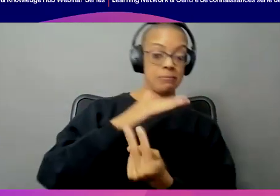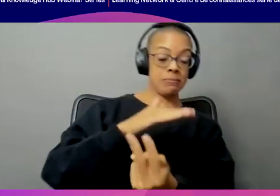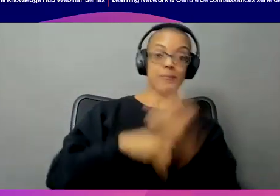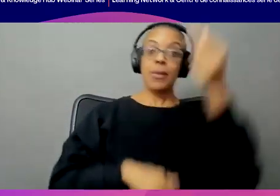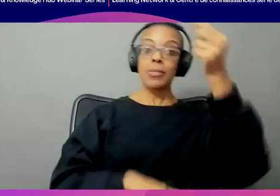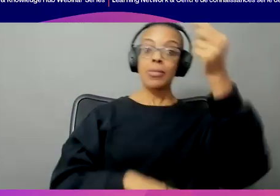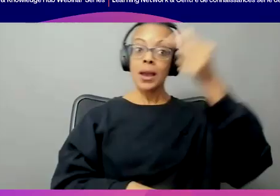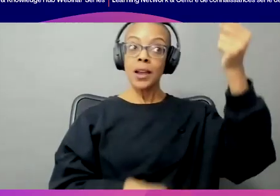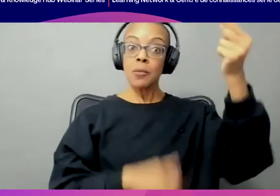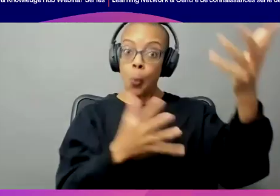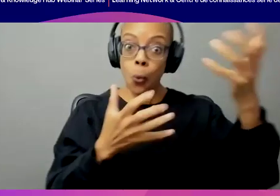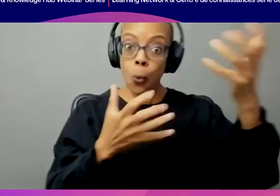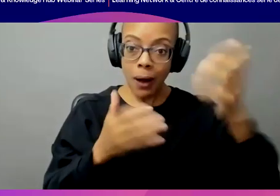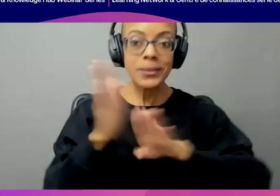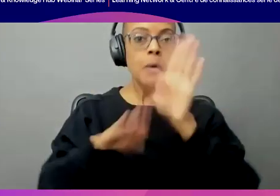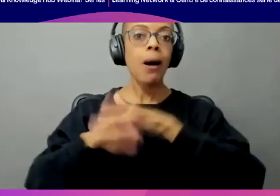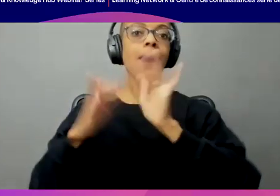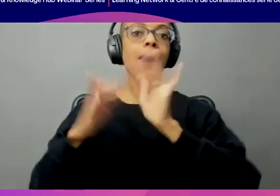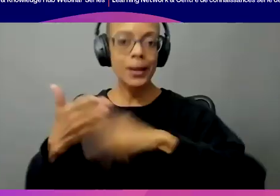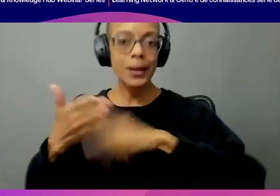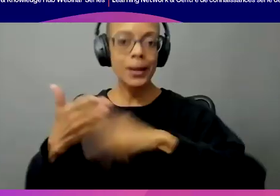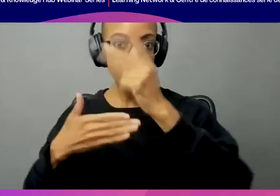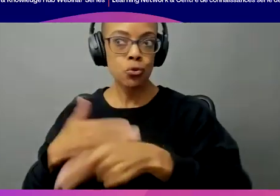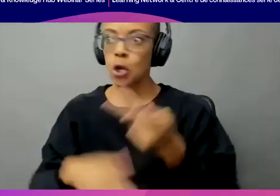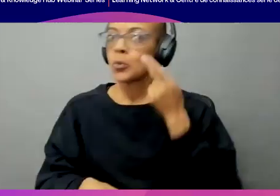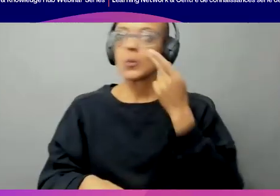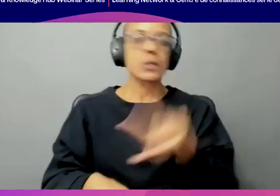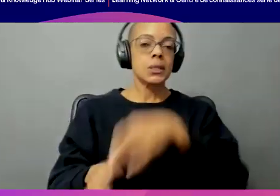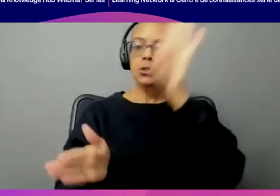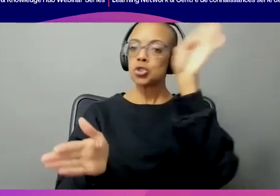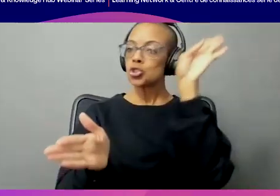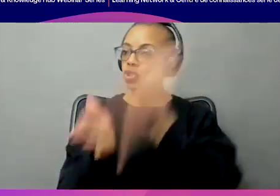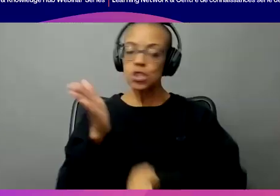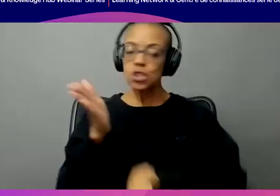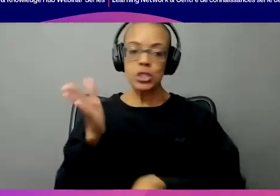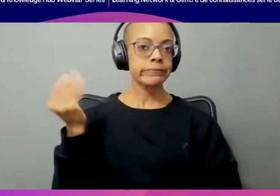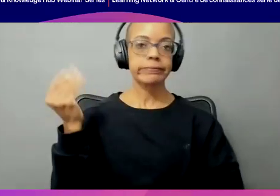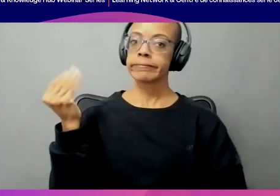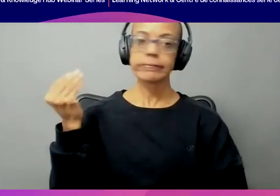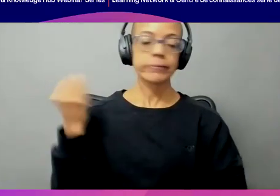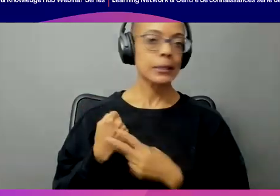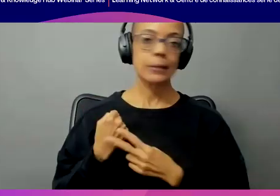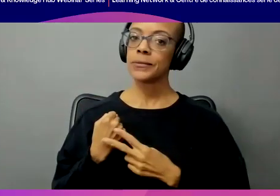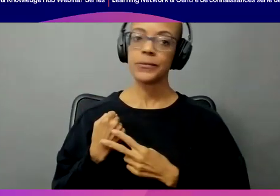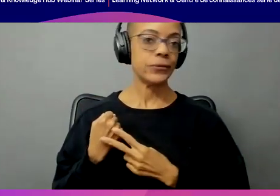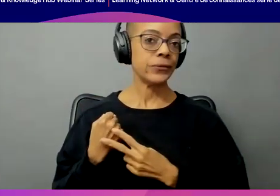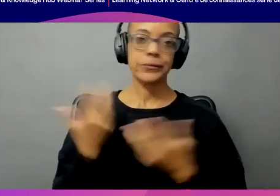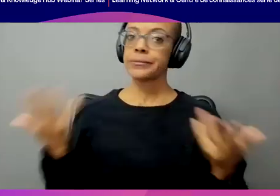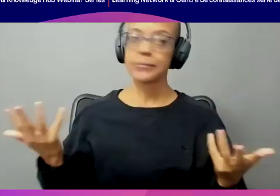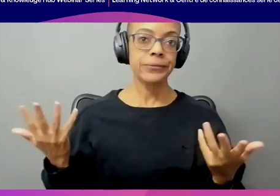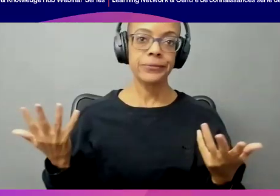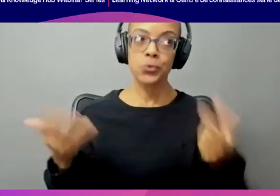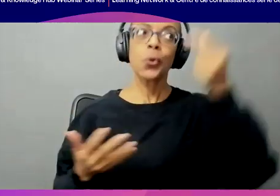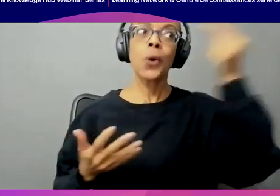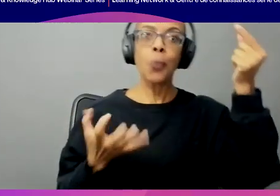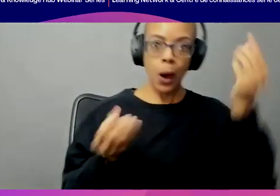online programming because we can see, all of us can see it's way cheaper. You just don't have the infrastructure and so on and so forth. And